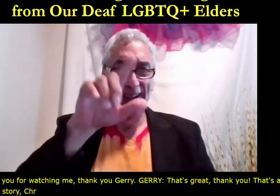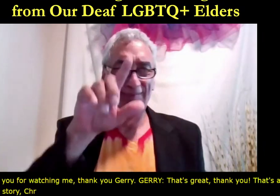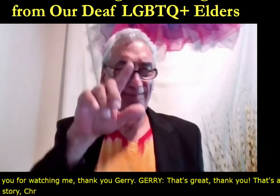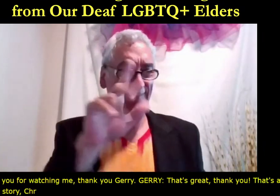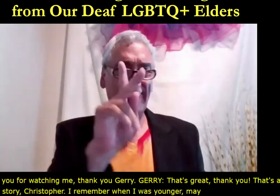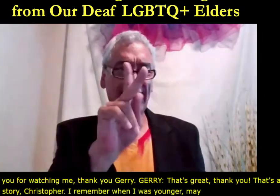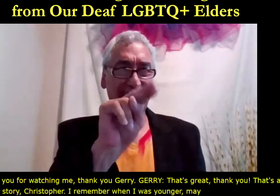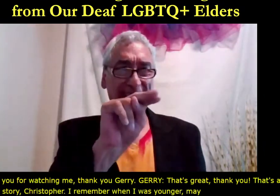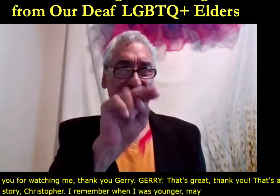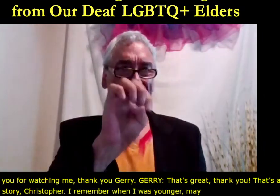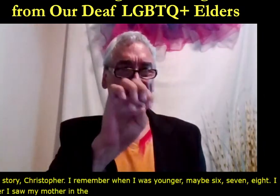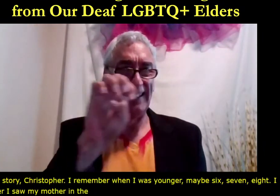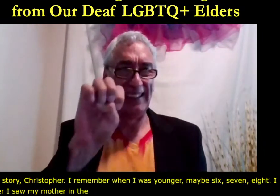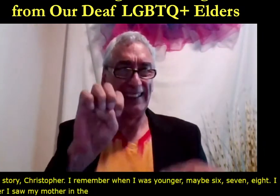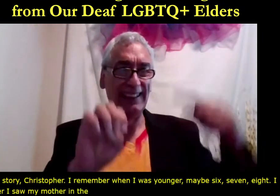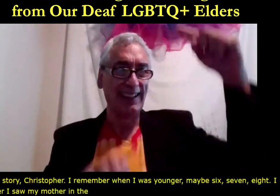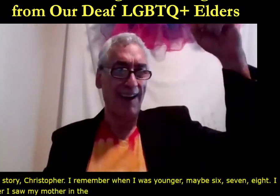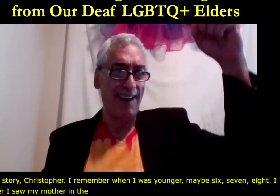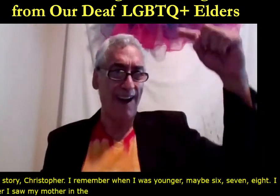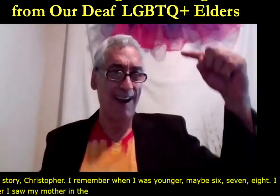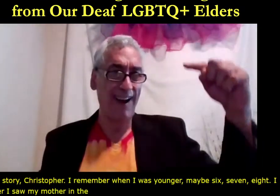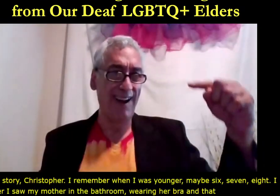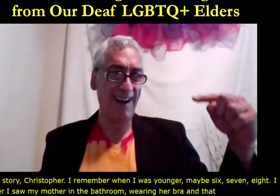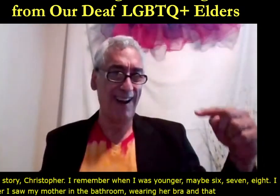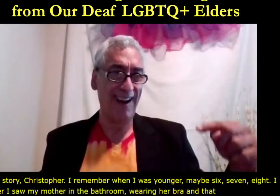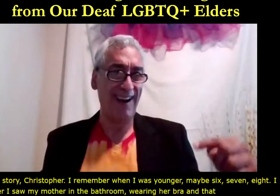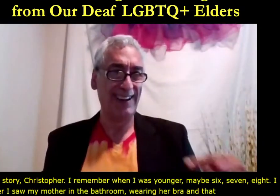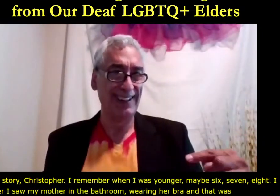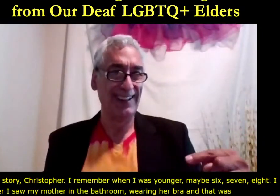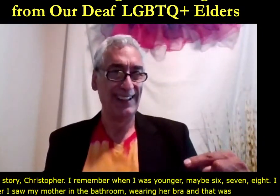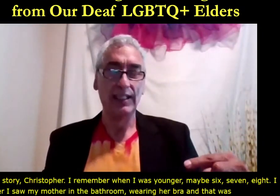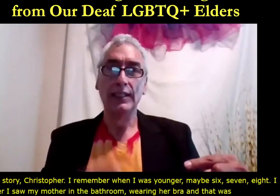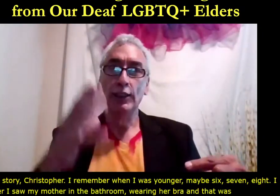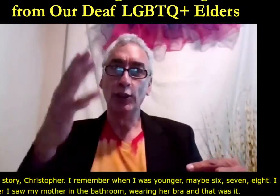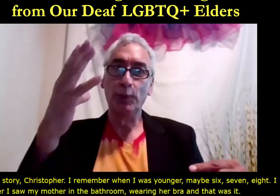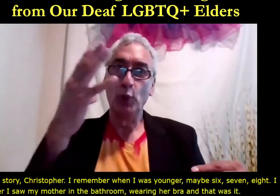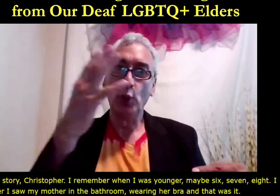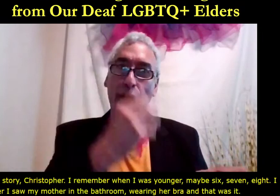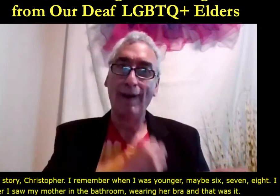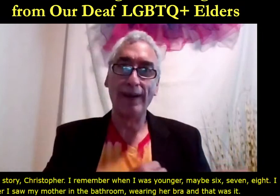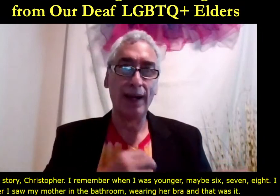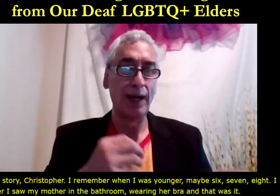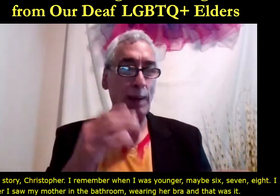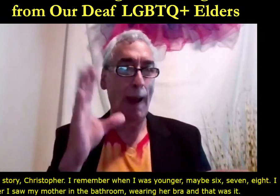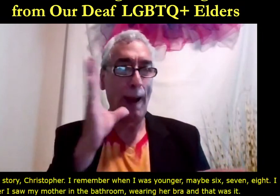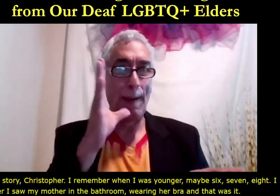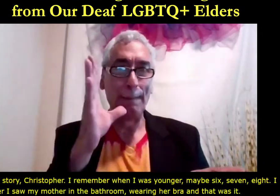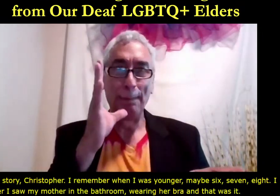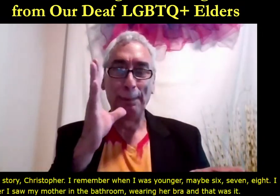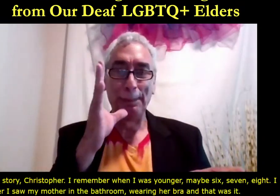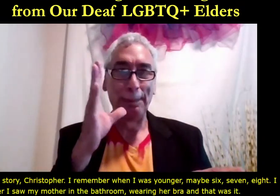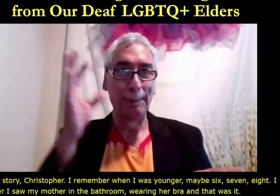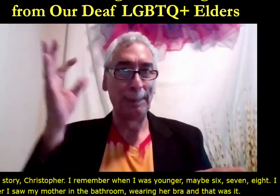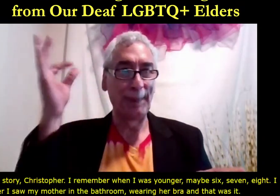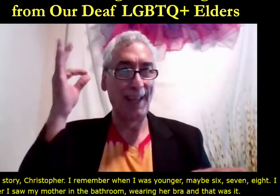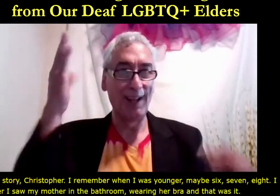long um maybe you know down to her knees um it was she was gorgeous